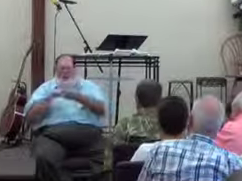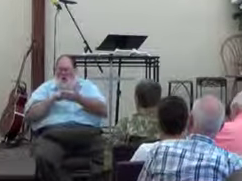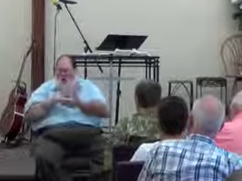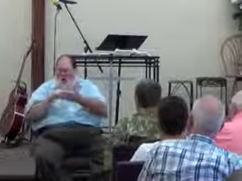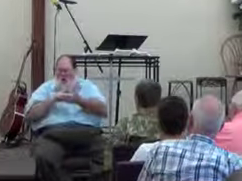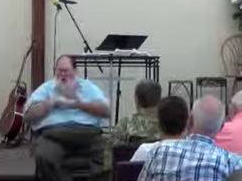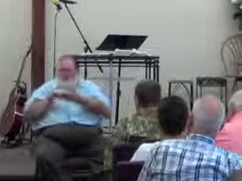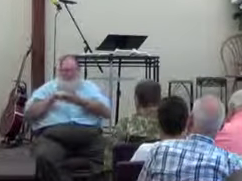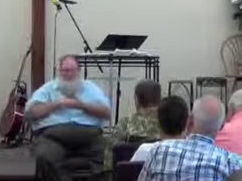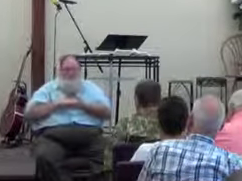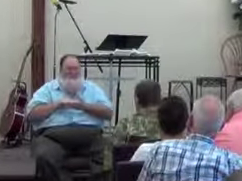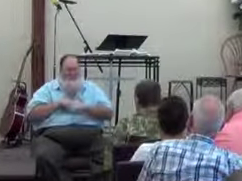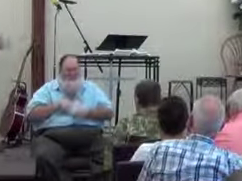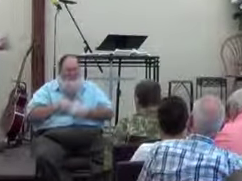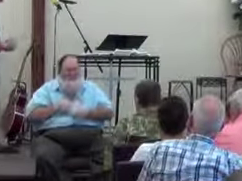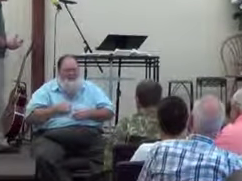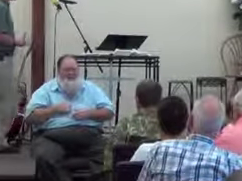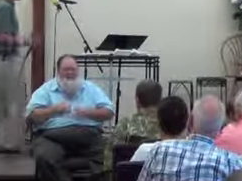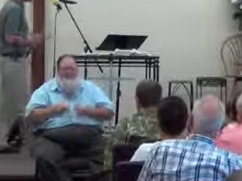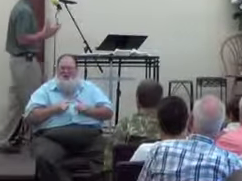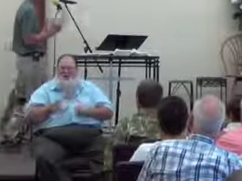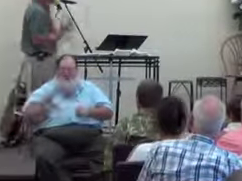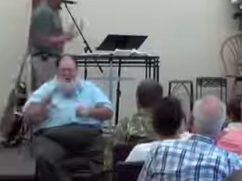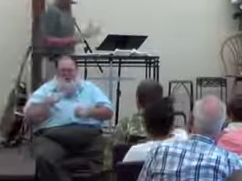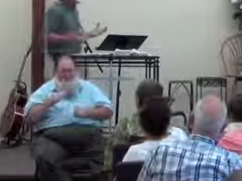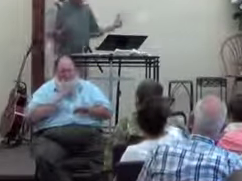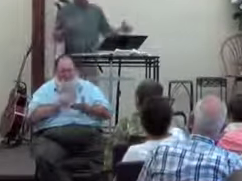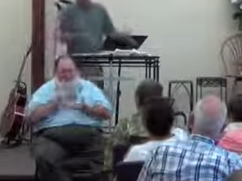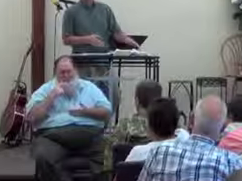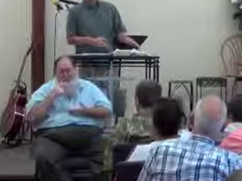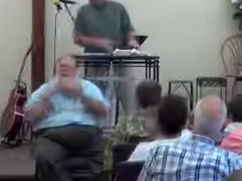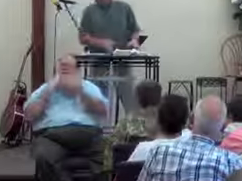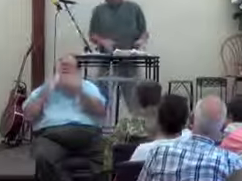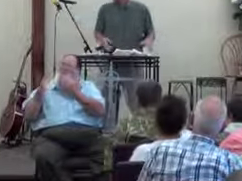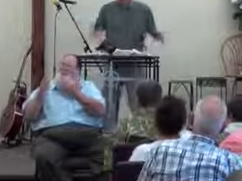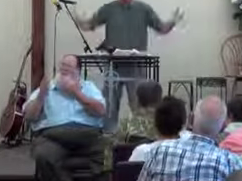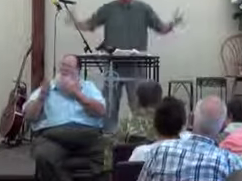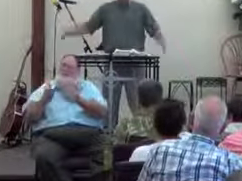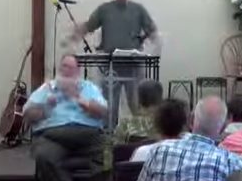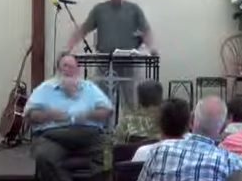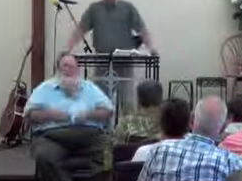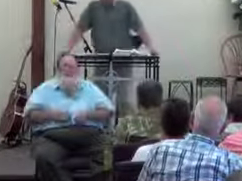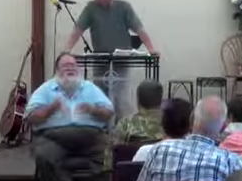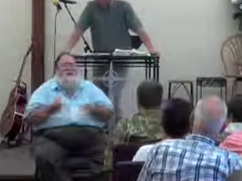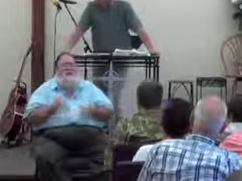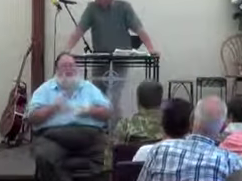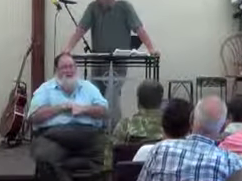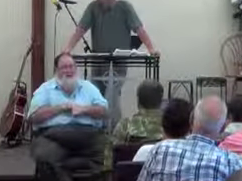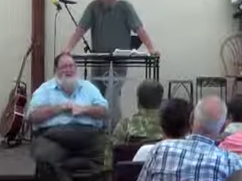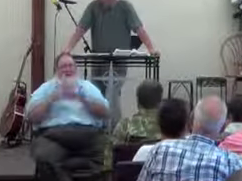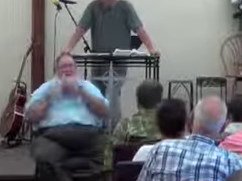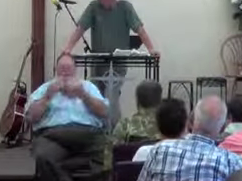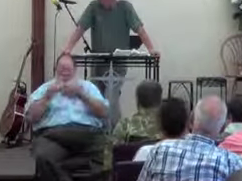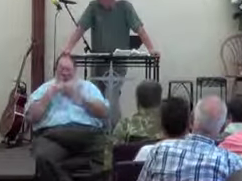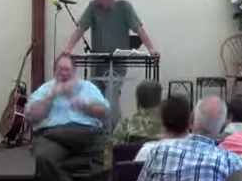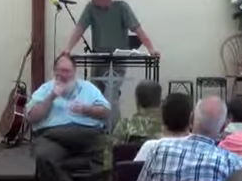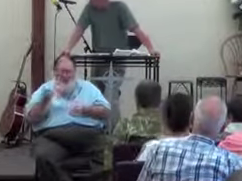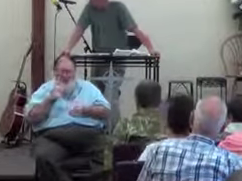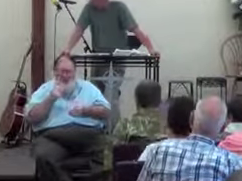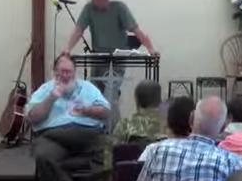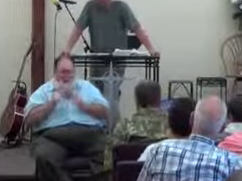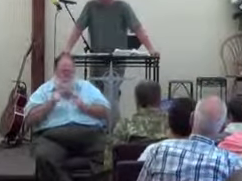you. You know, this Independence Day was a time to, you know, say thank you, not just to America and for the military who served, but